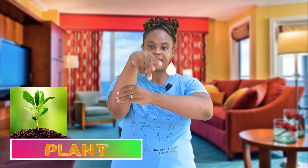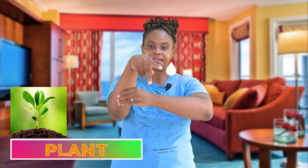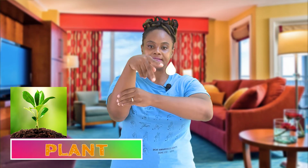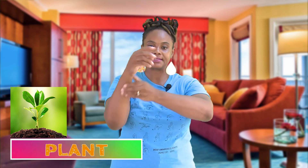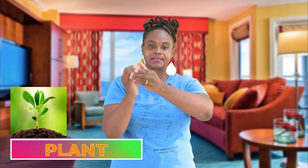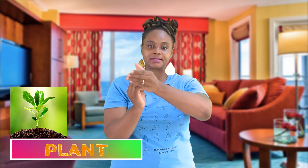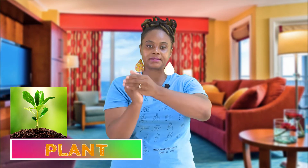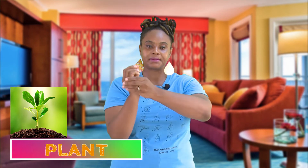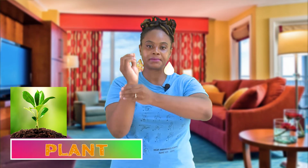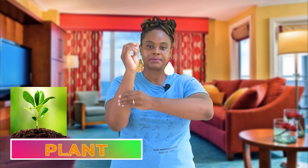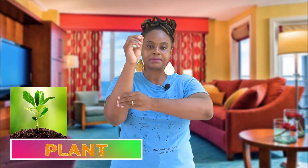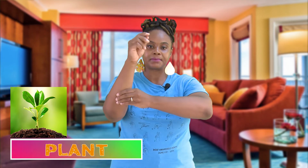Plant.